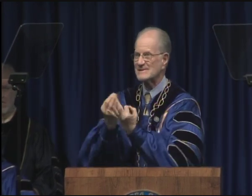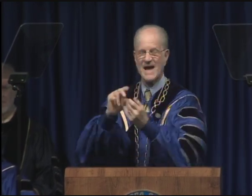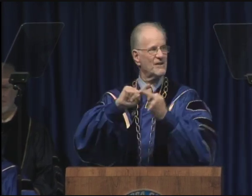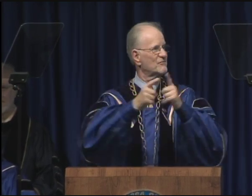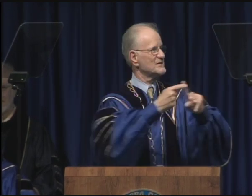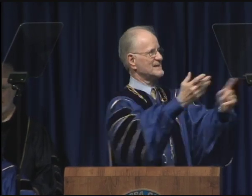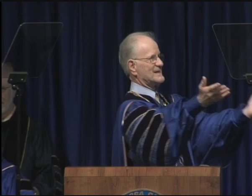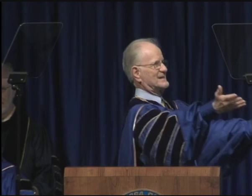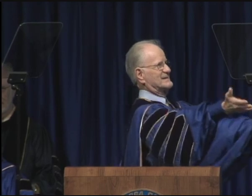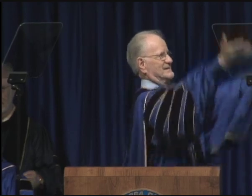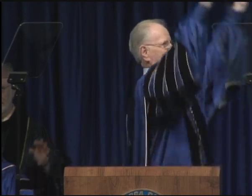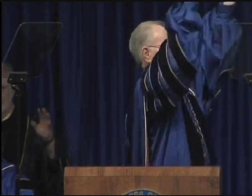and friends.